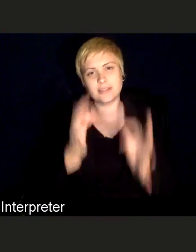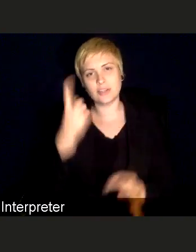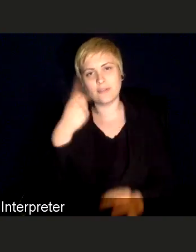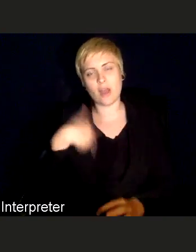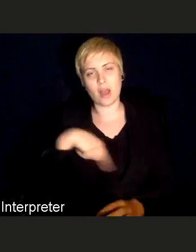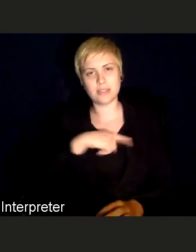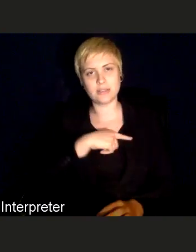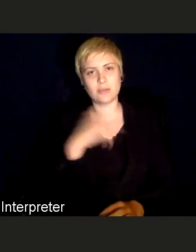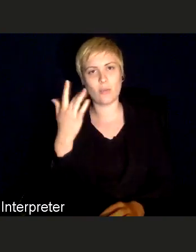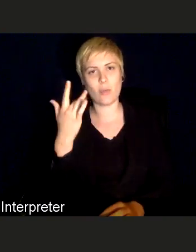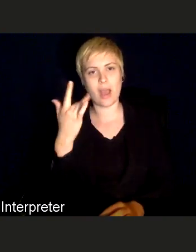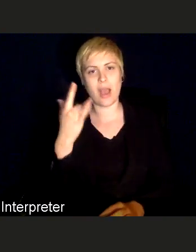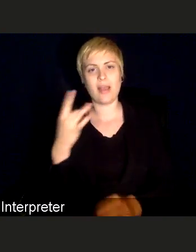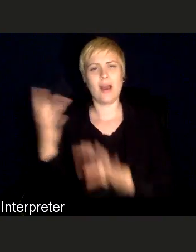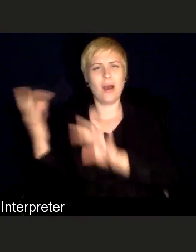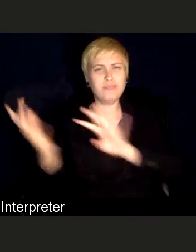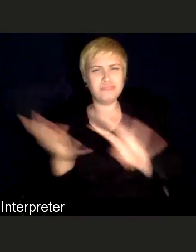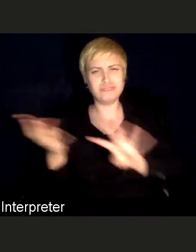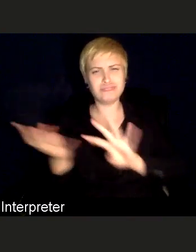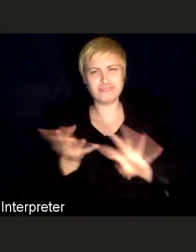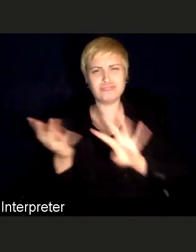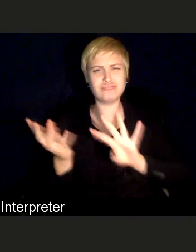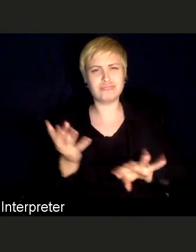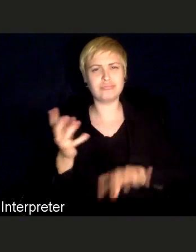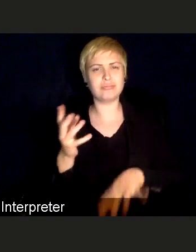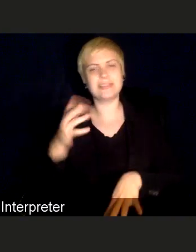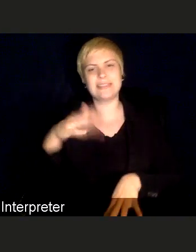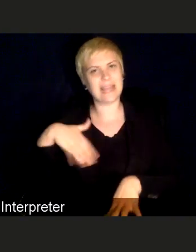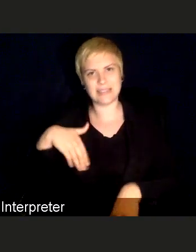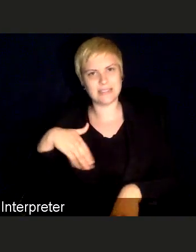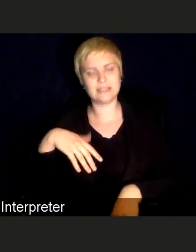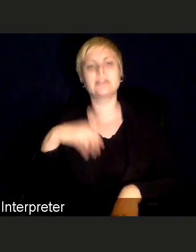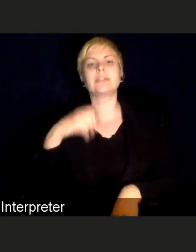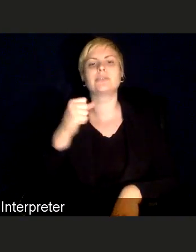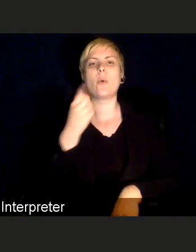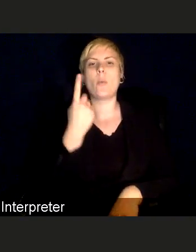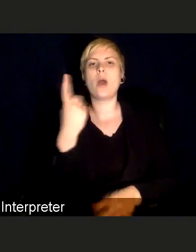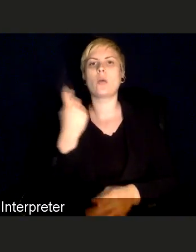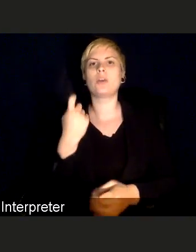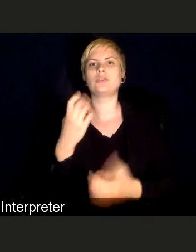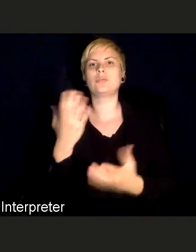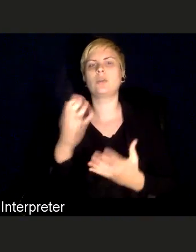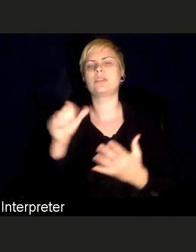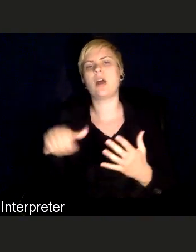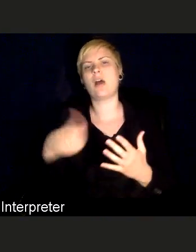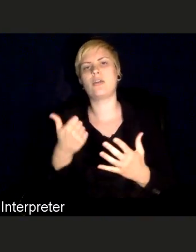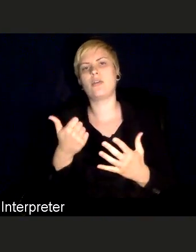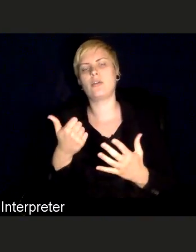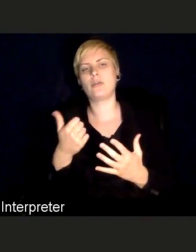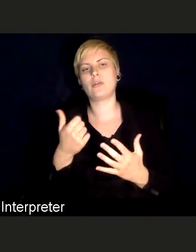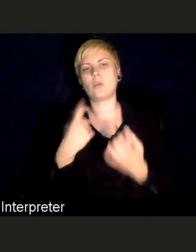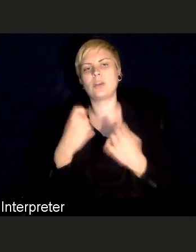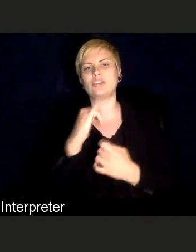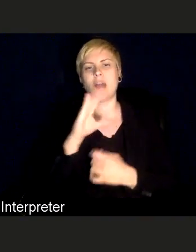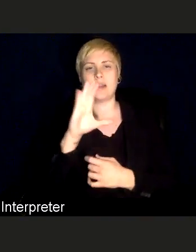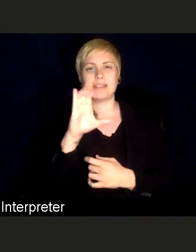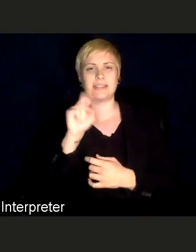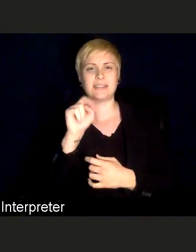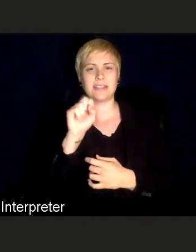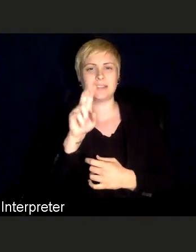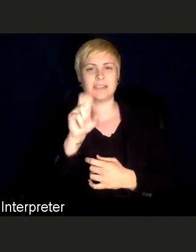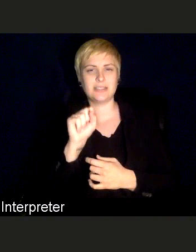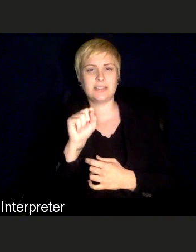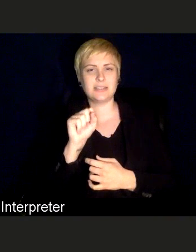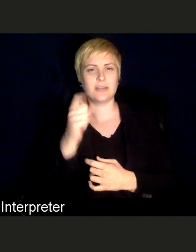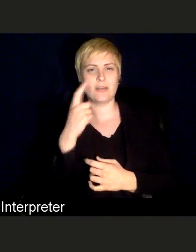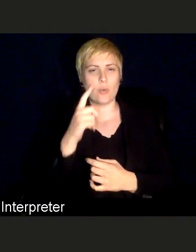are really not here that you would see. So one of the other questions is, what's our census like? Our census is probably around 100 when we normally